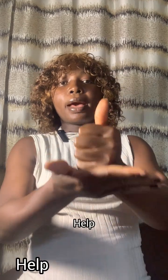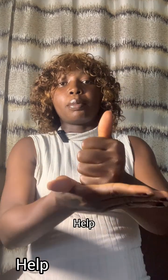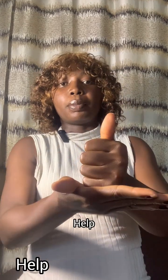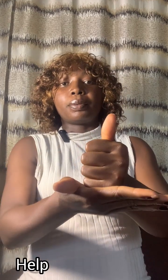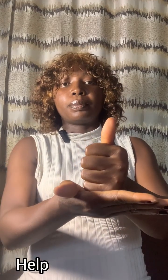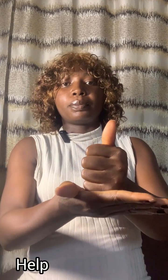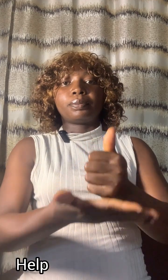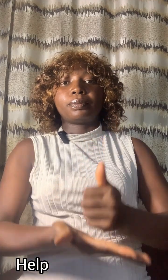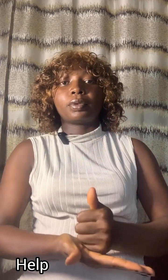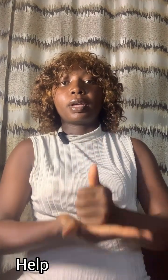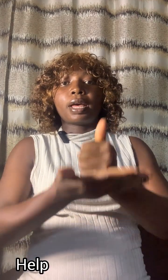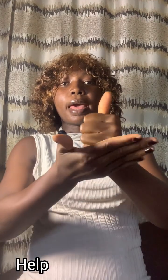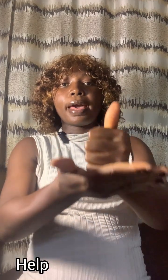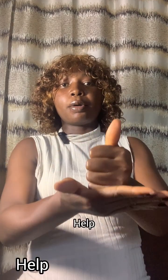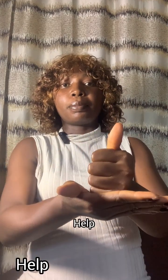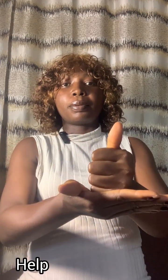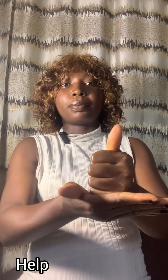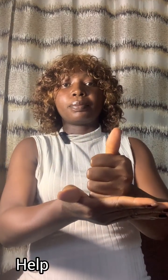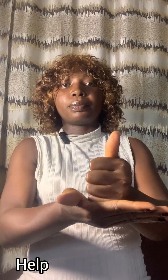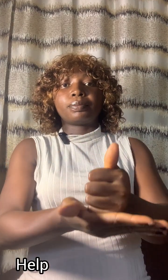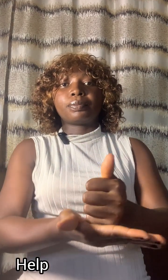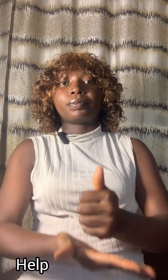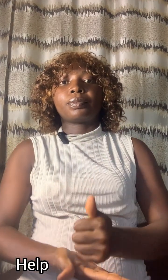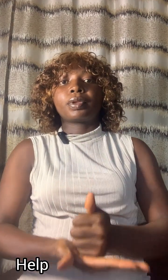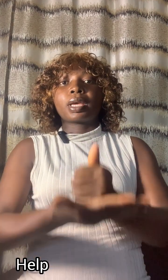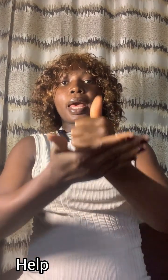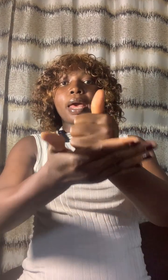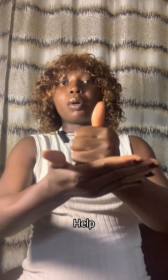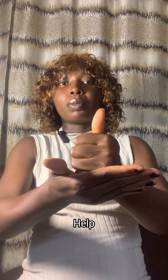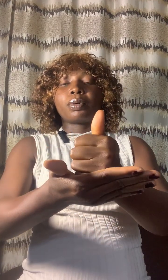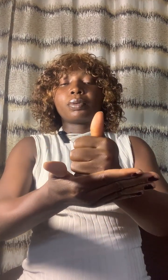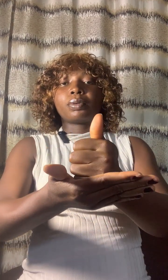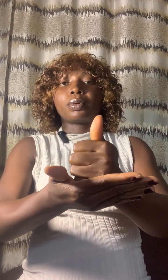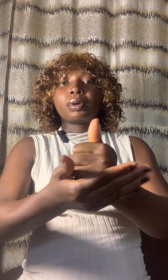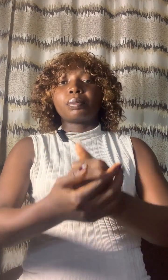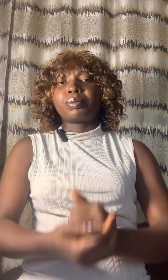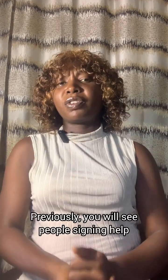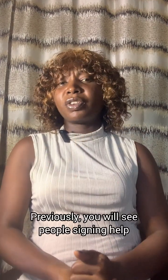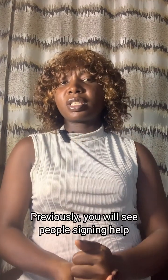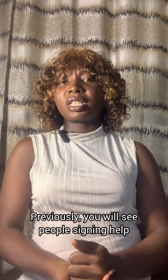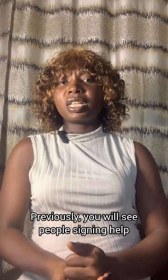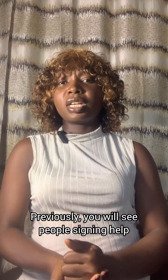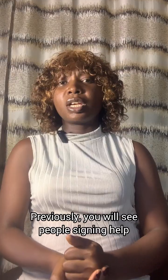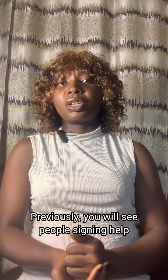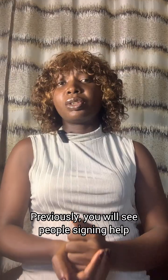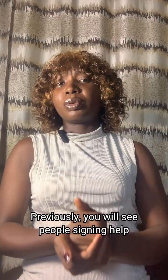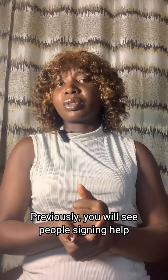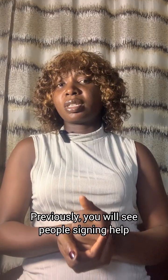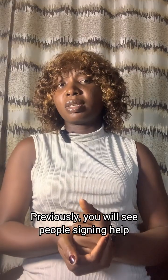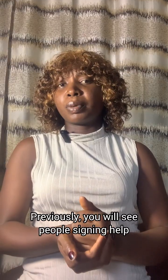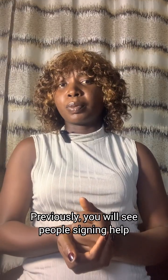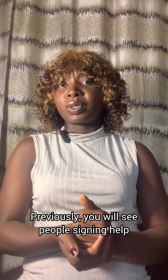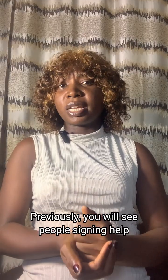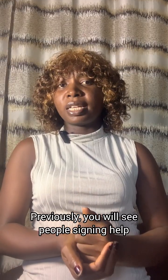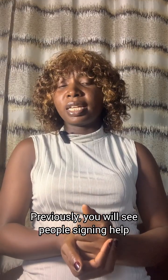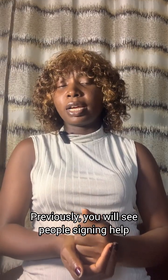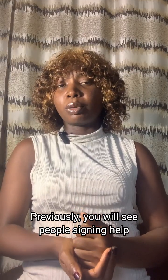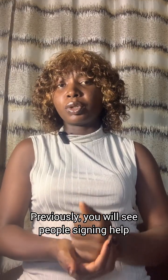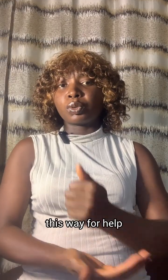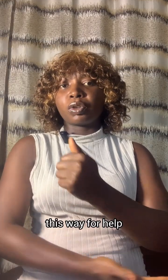Help, help, help. Previously, you will see people signing help this way